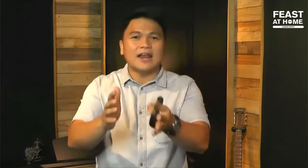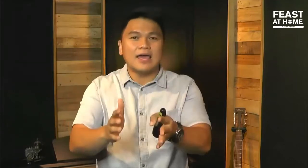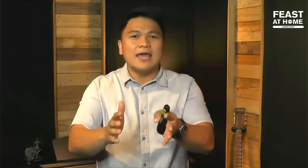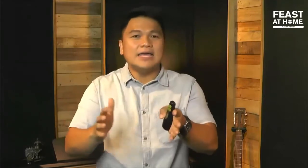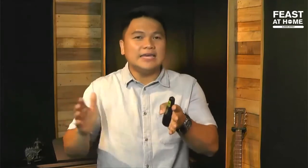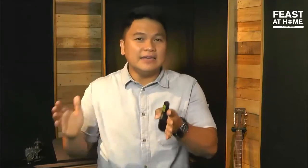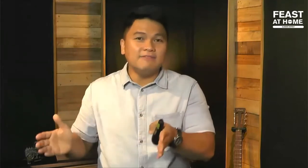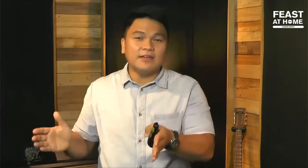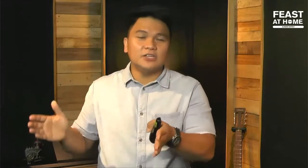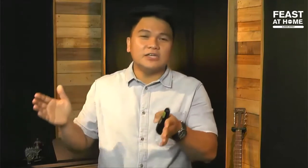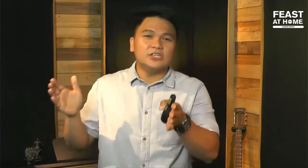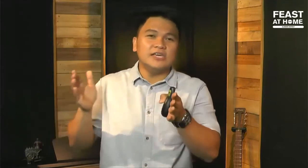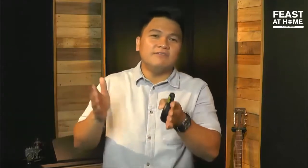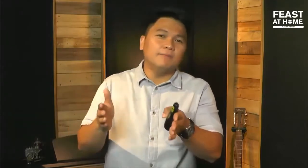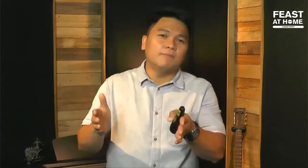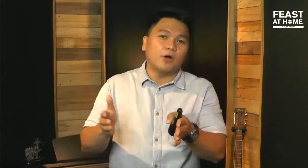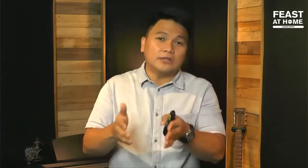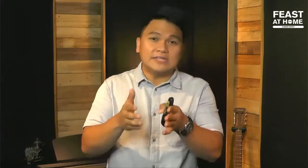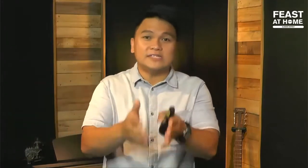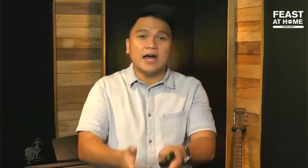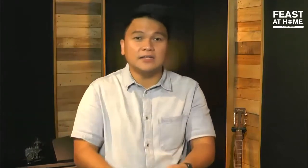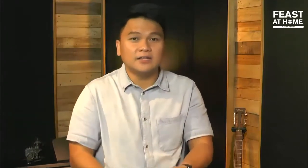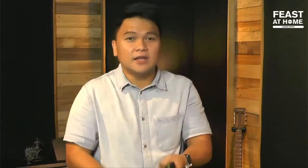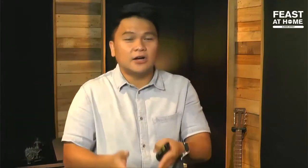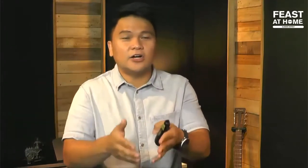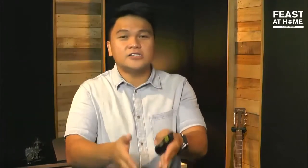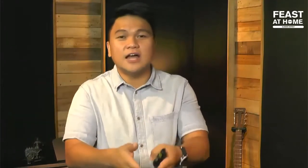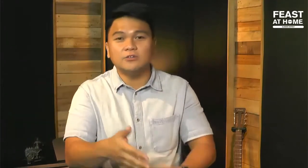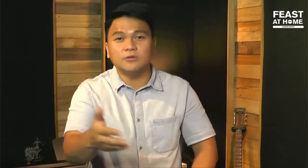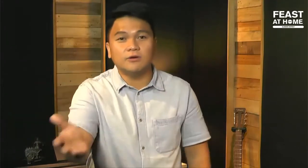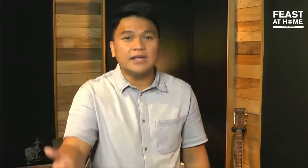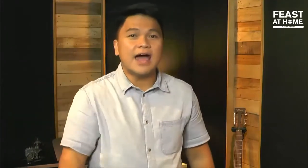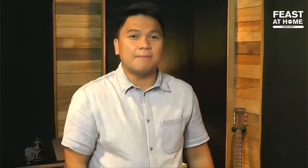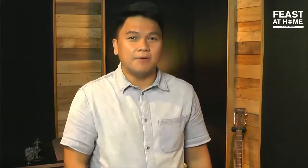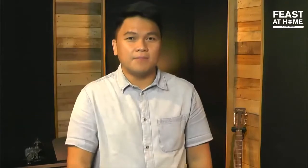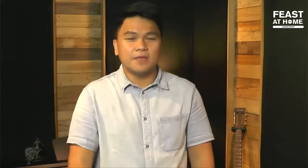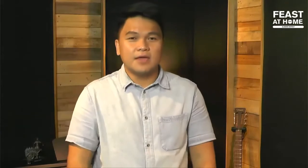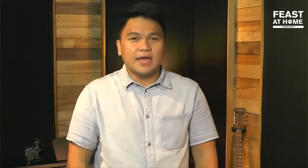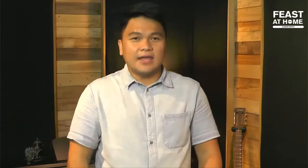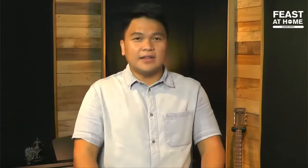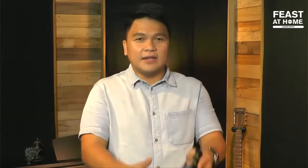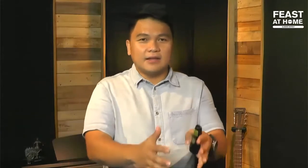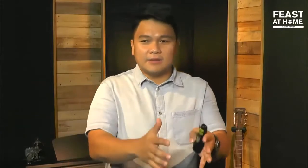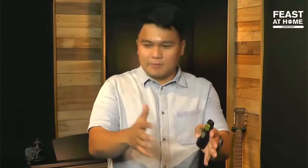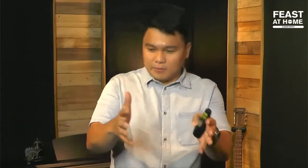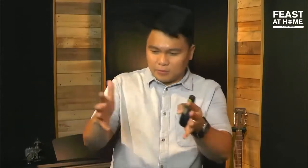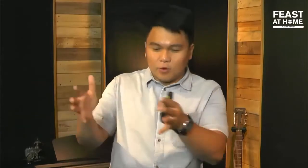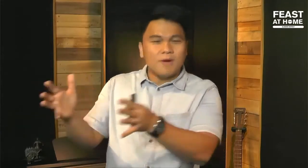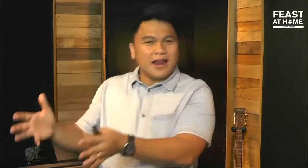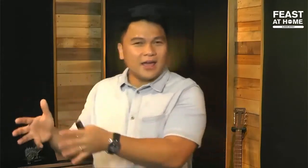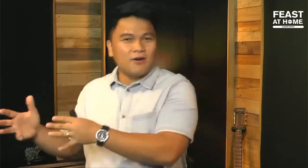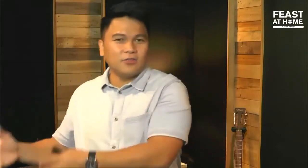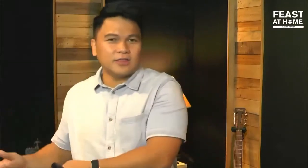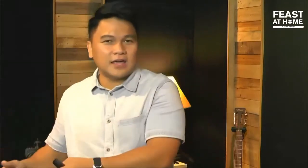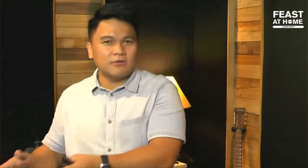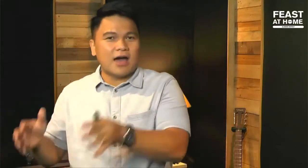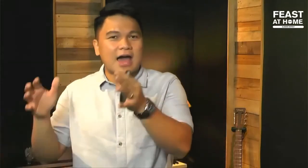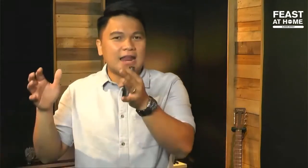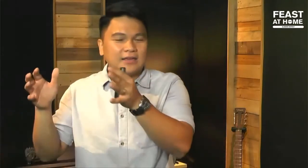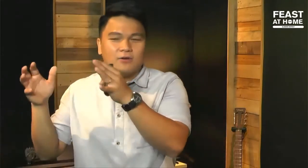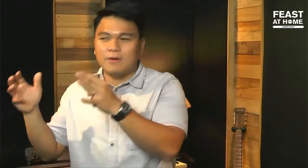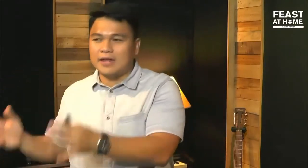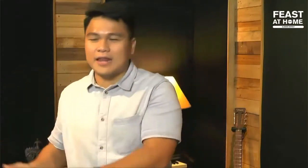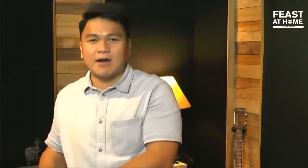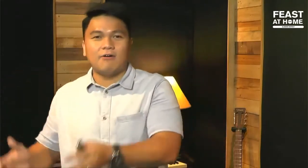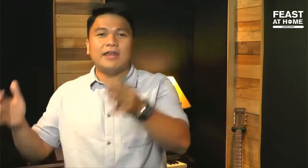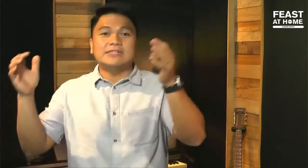niyang tinry. She even brought his son or her son to the rehab. And gumaling konti nung akala